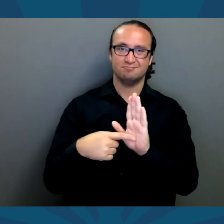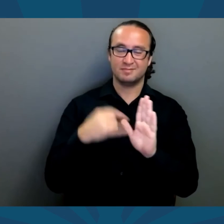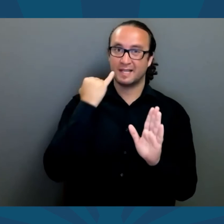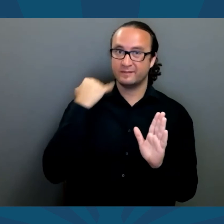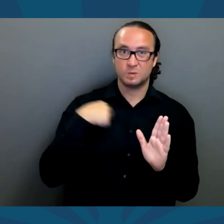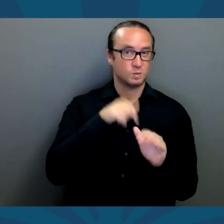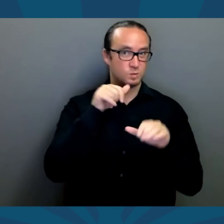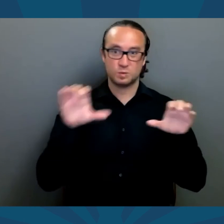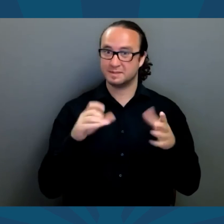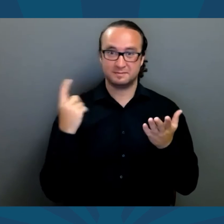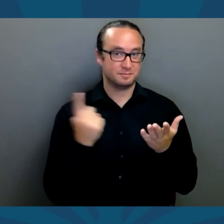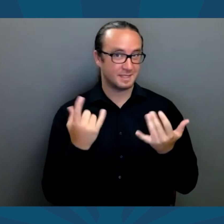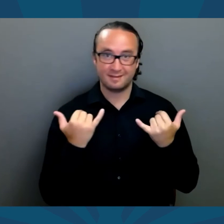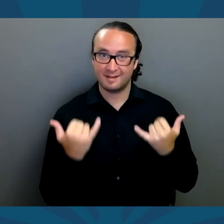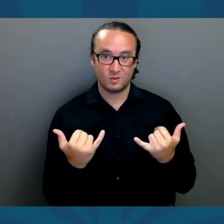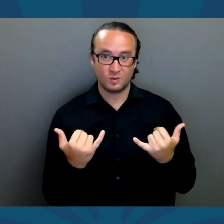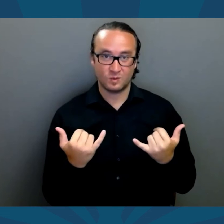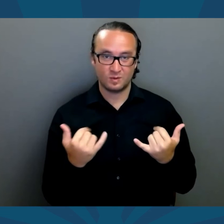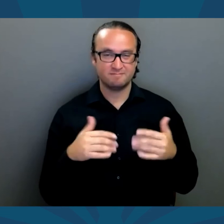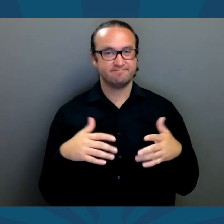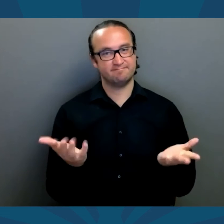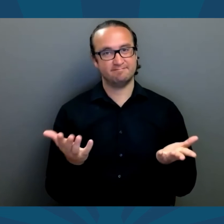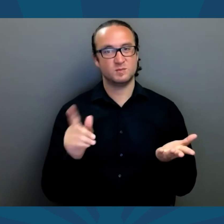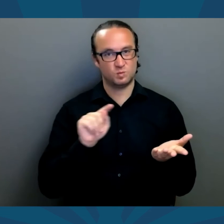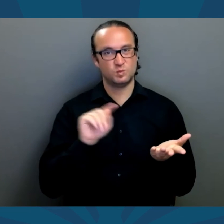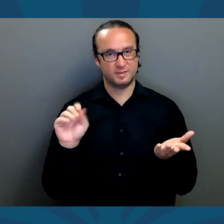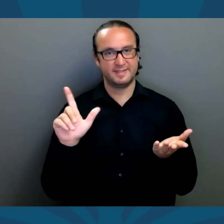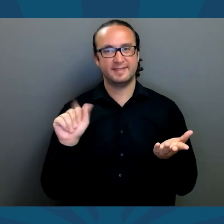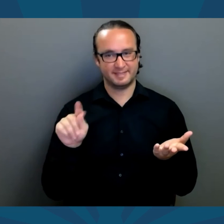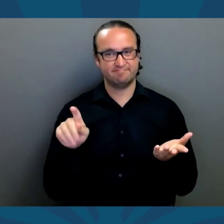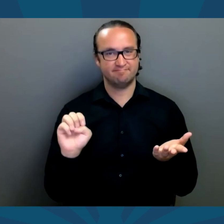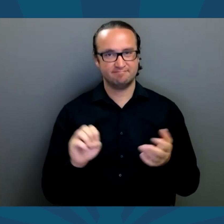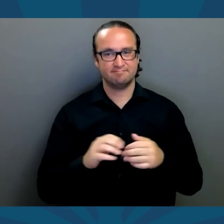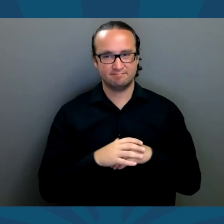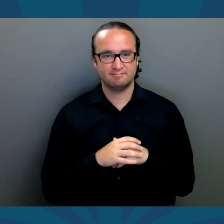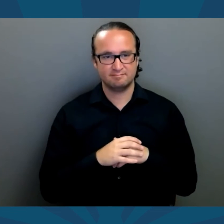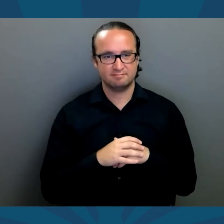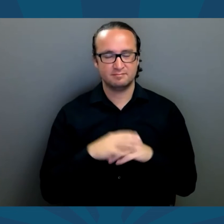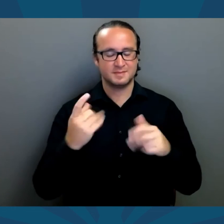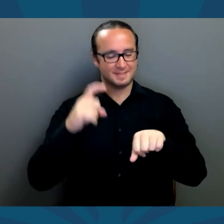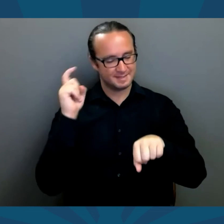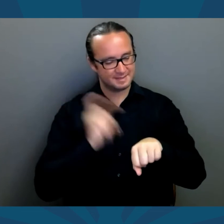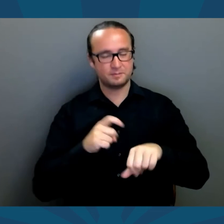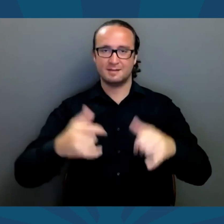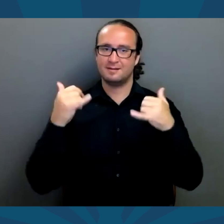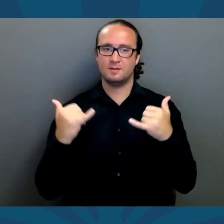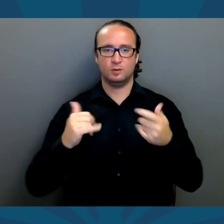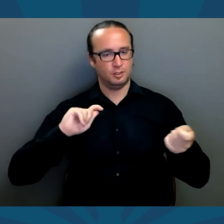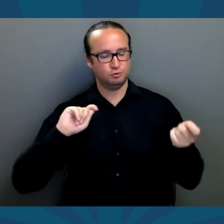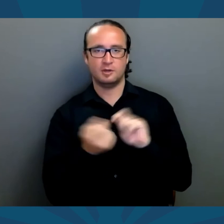It's become increasingly clear that if we don't do something now, it'll soon be too late.